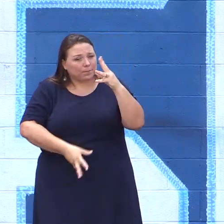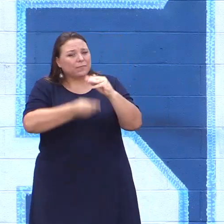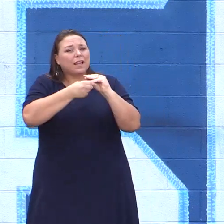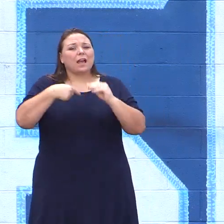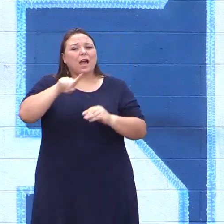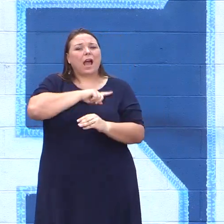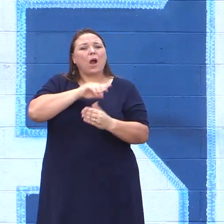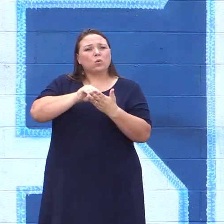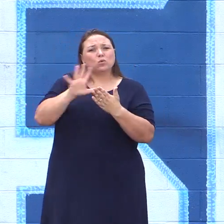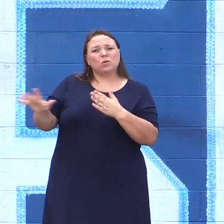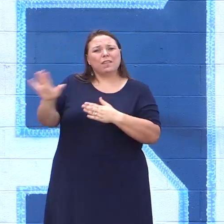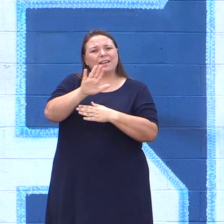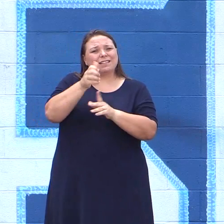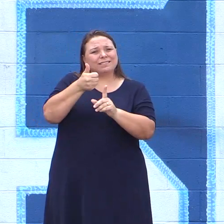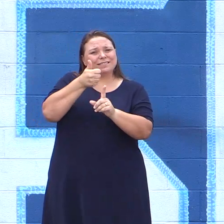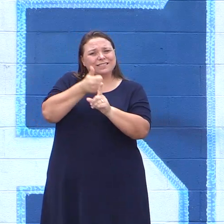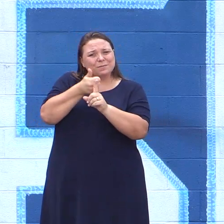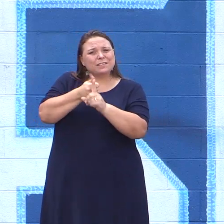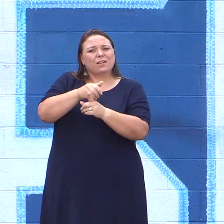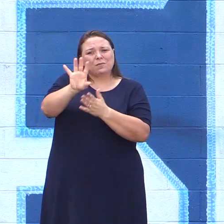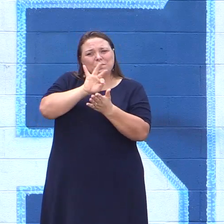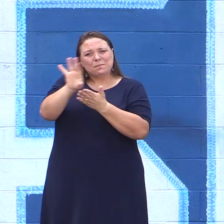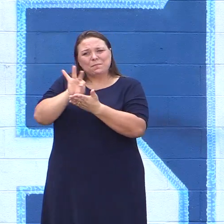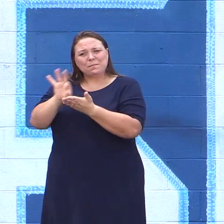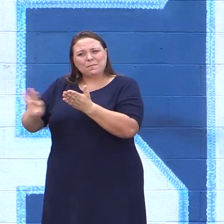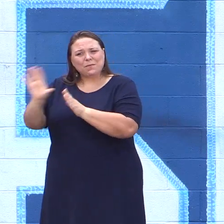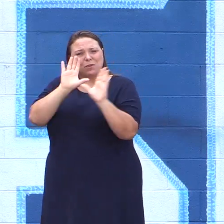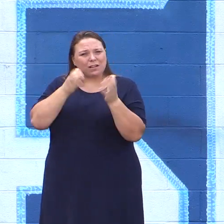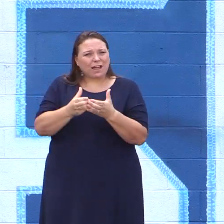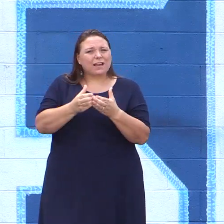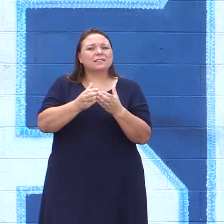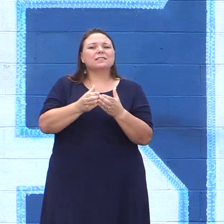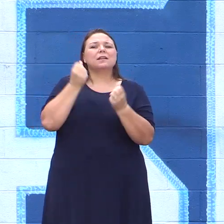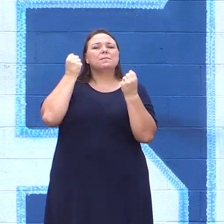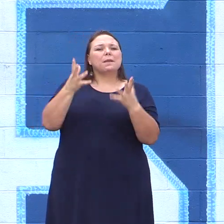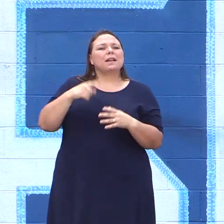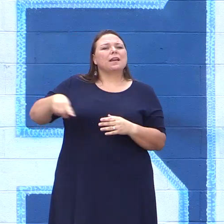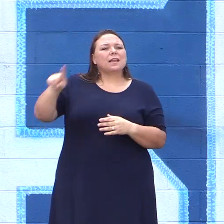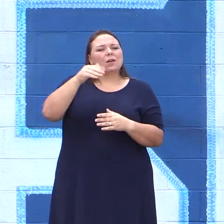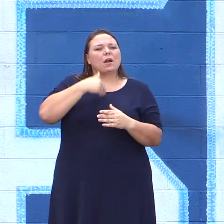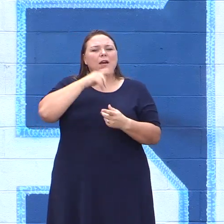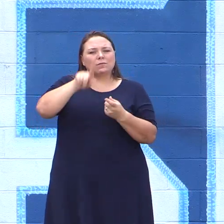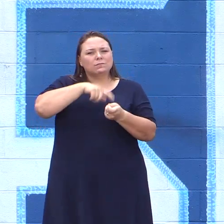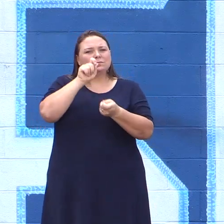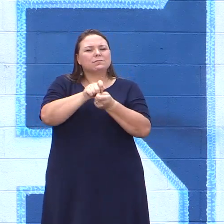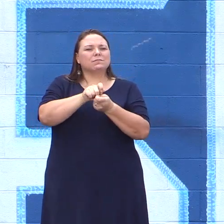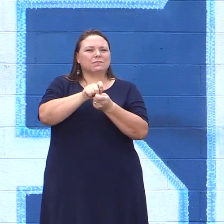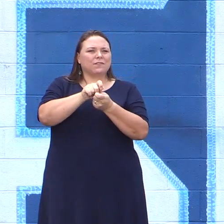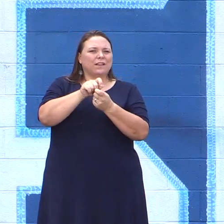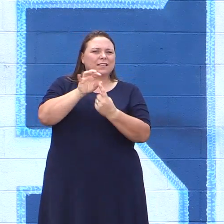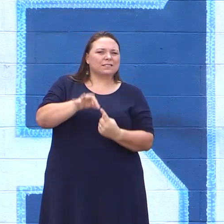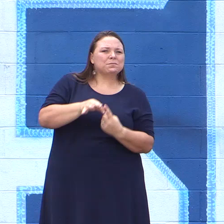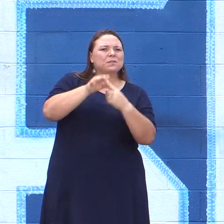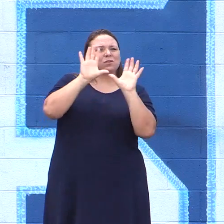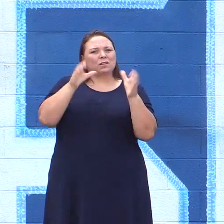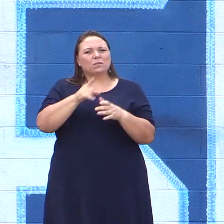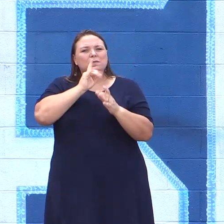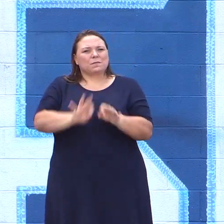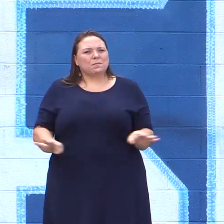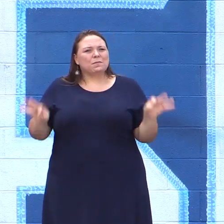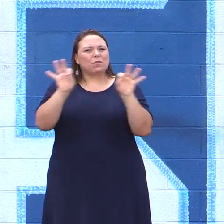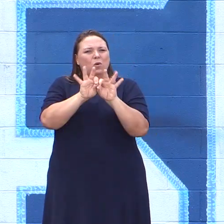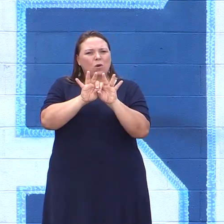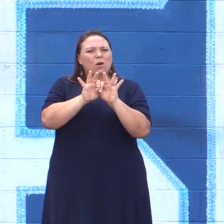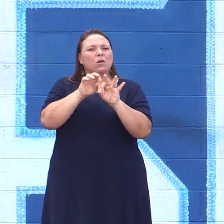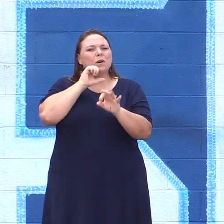students self-select their courses that they take every year. Lots of our students take very specialized courses, and so it's important for us